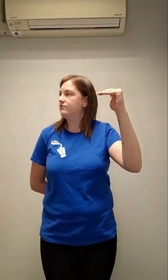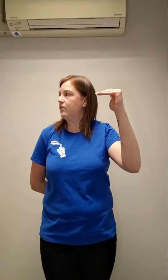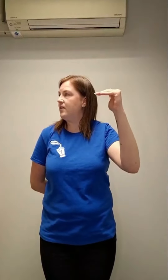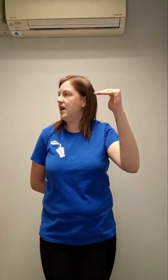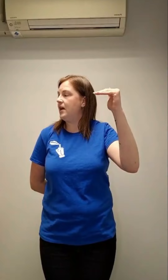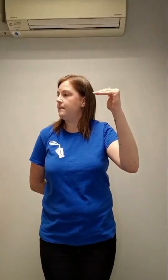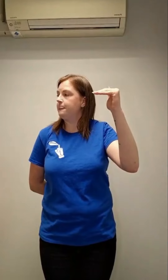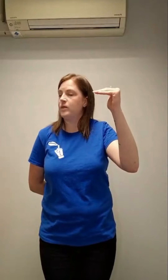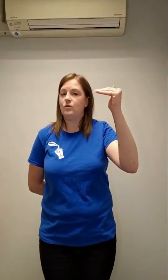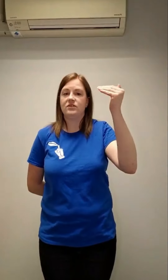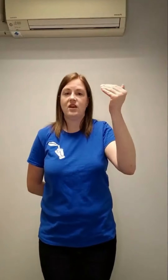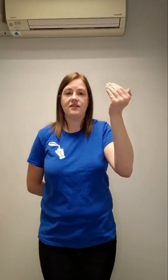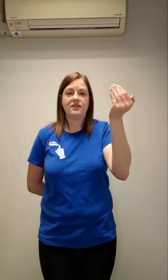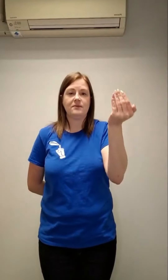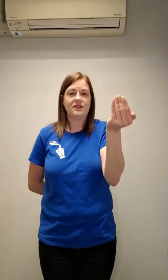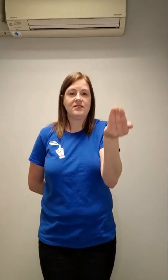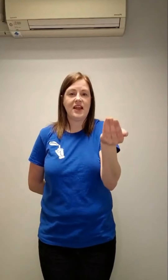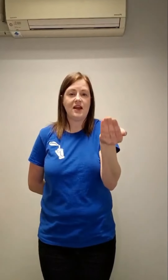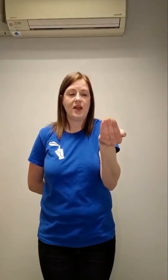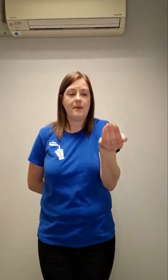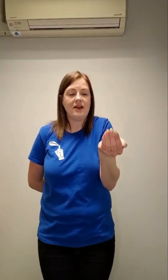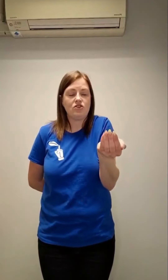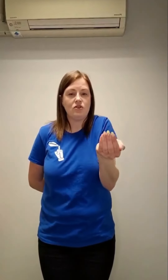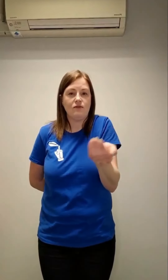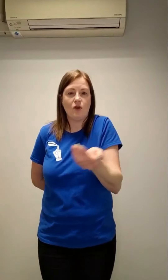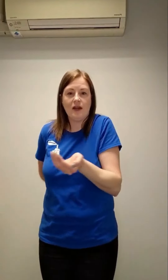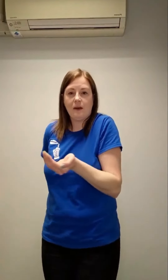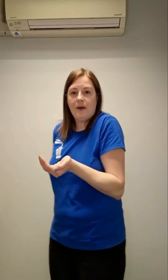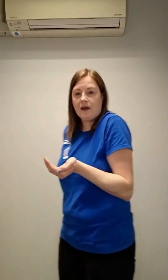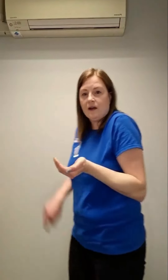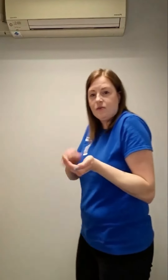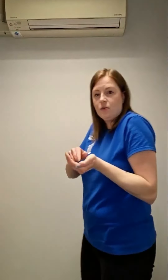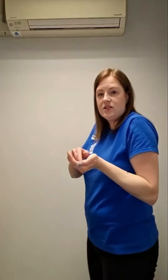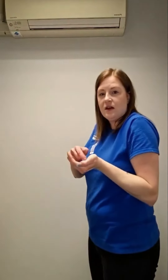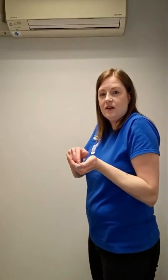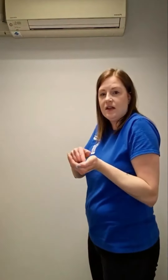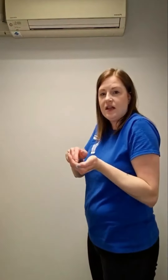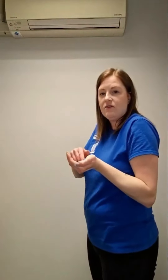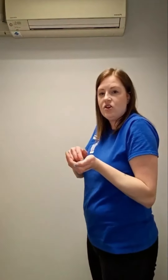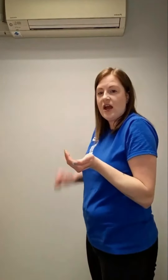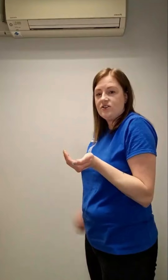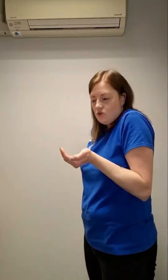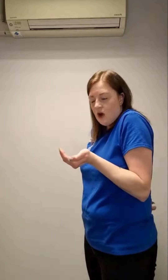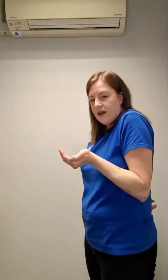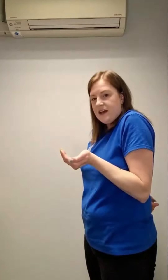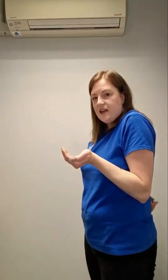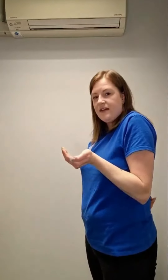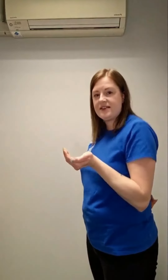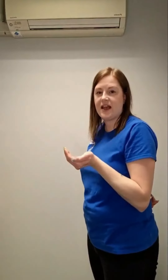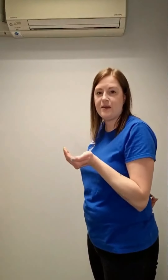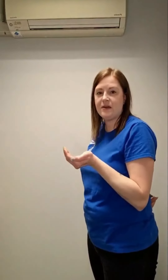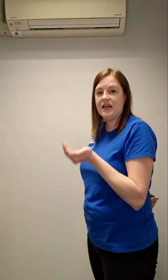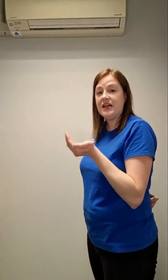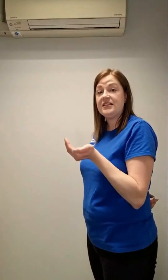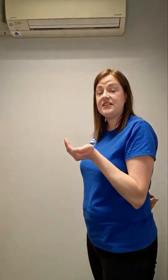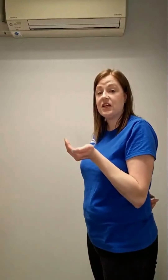From there, you can turn this upside down. Imagine you've got a little puddle of water here in your hand and you can't let any of it escape. This is a